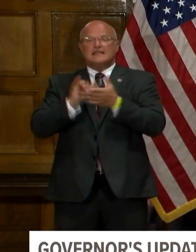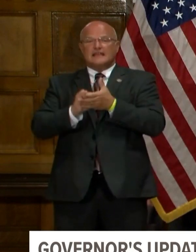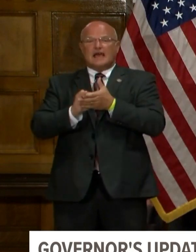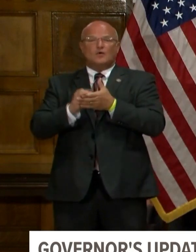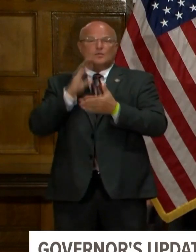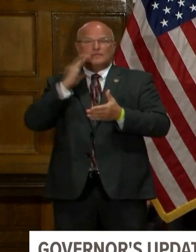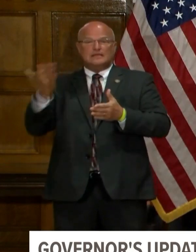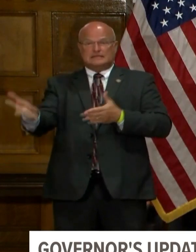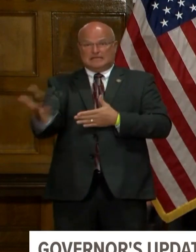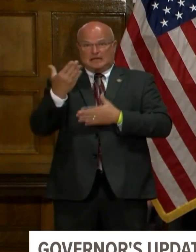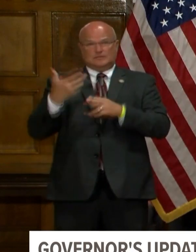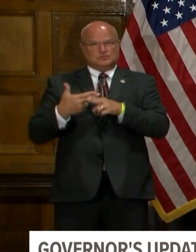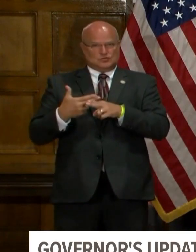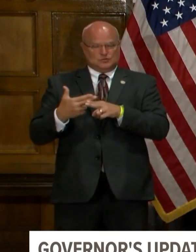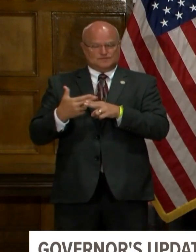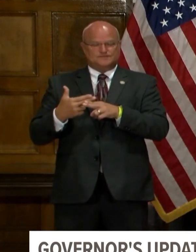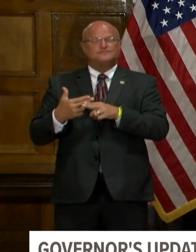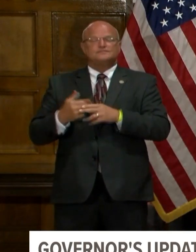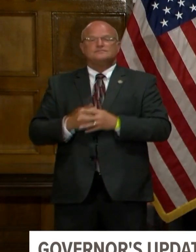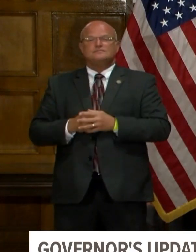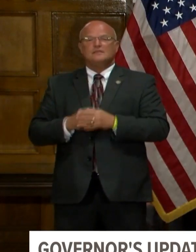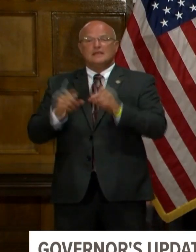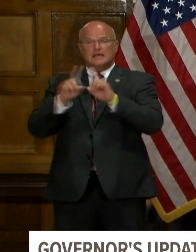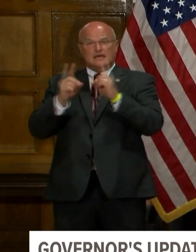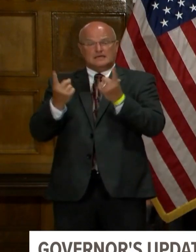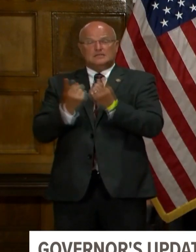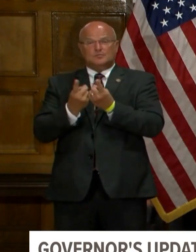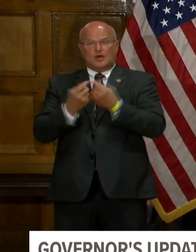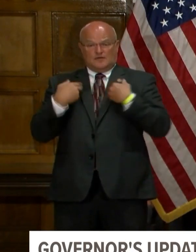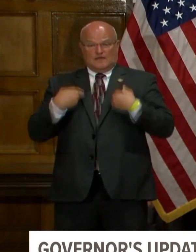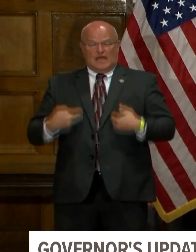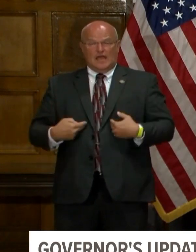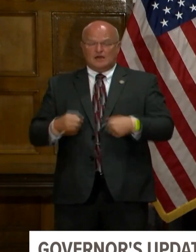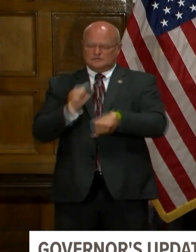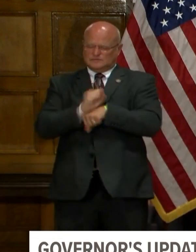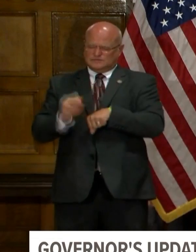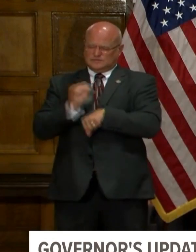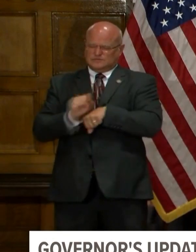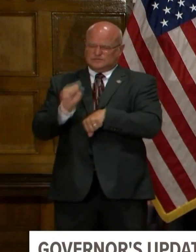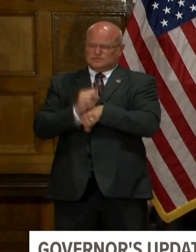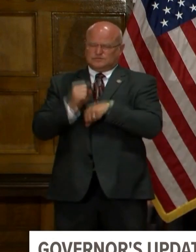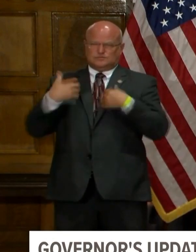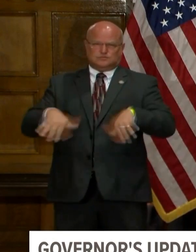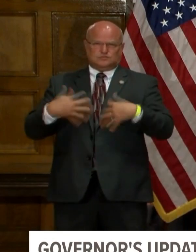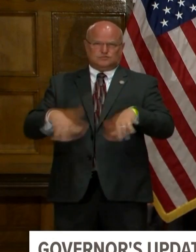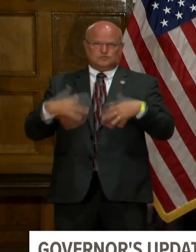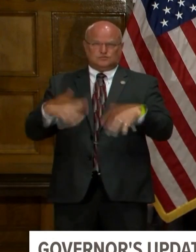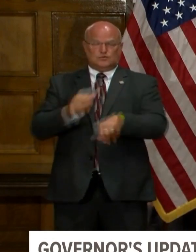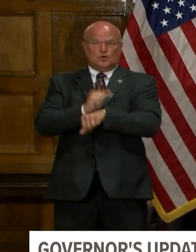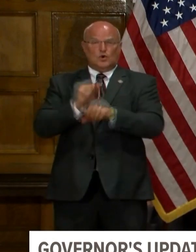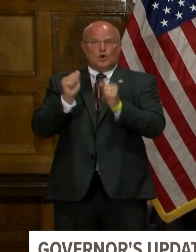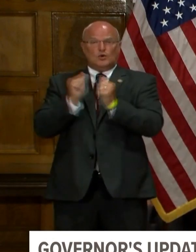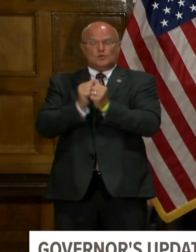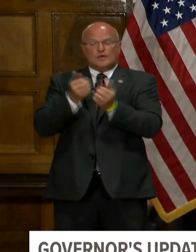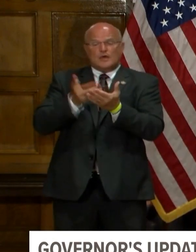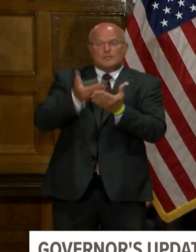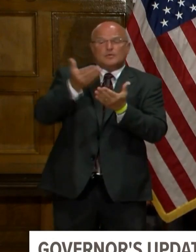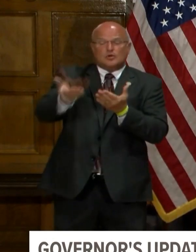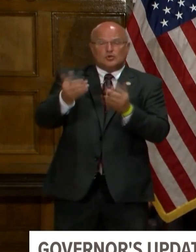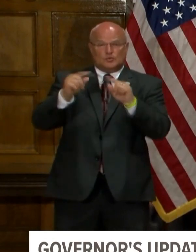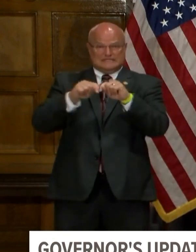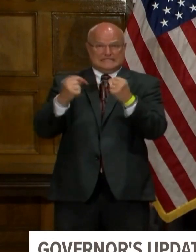coming on the market. The Department of Health has worked very diligently with our procurement